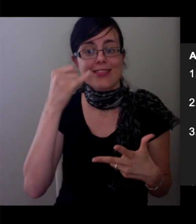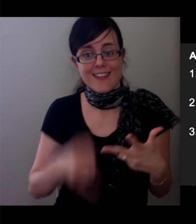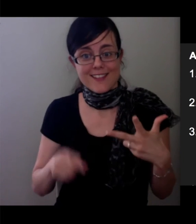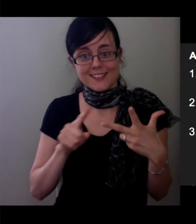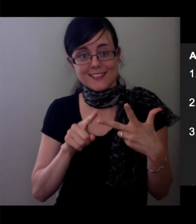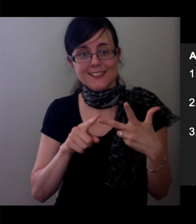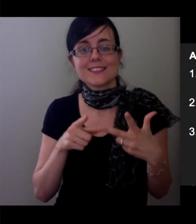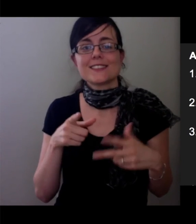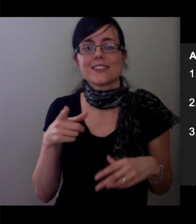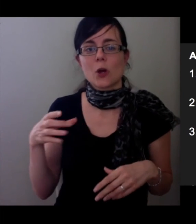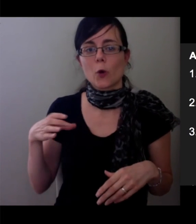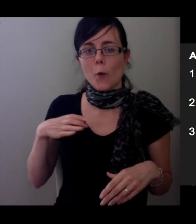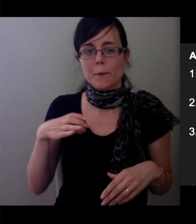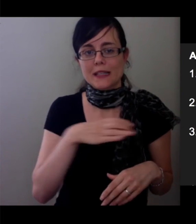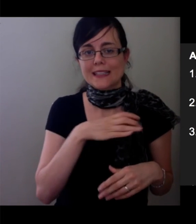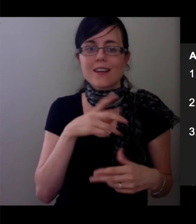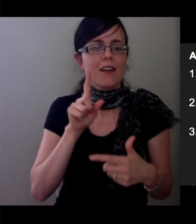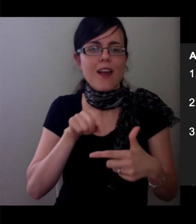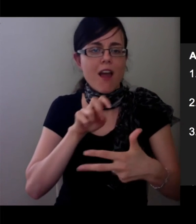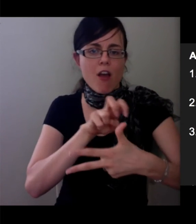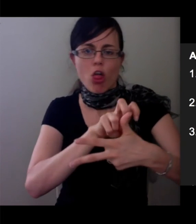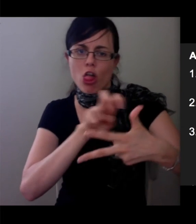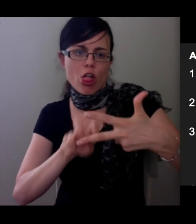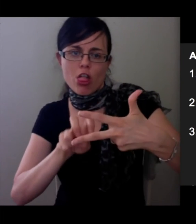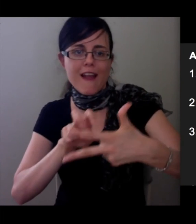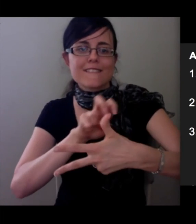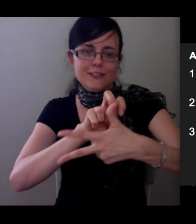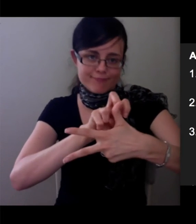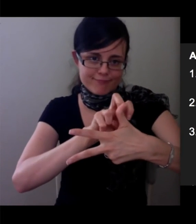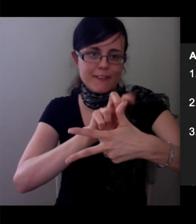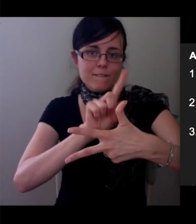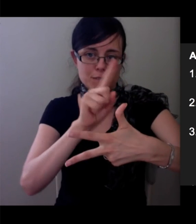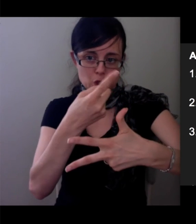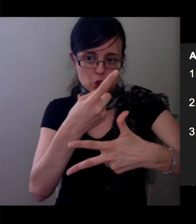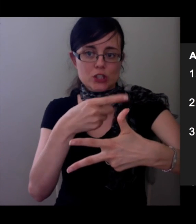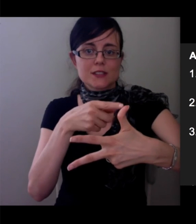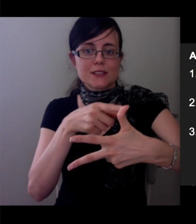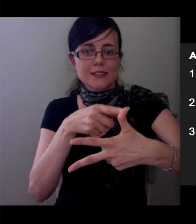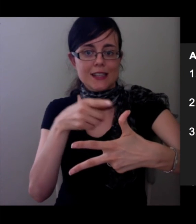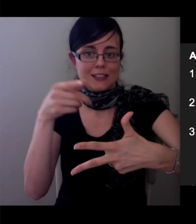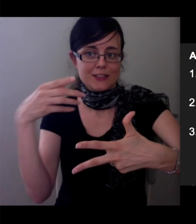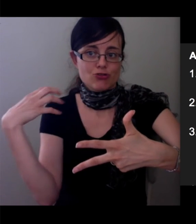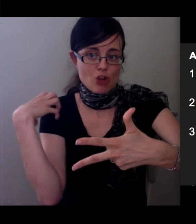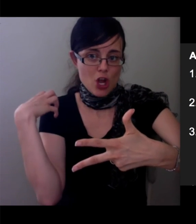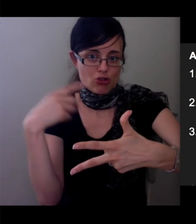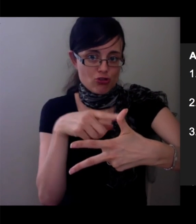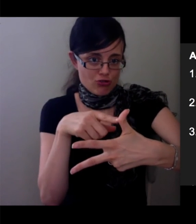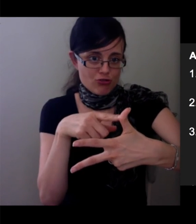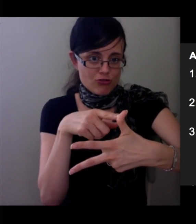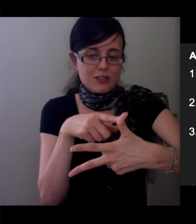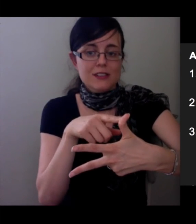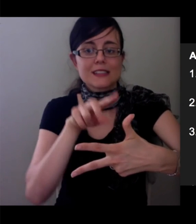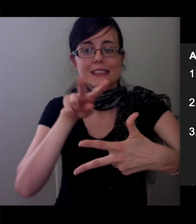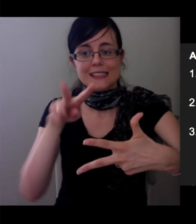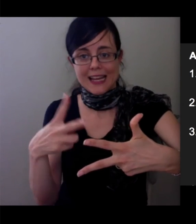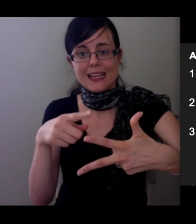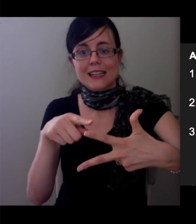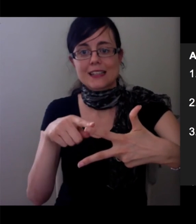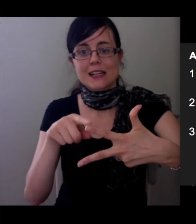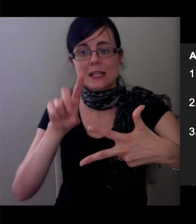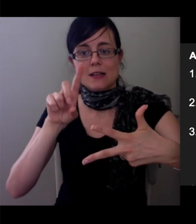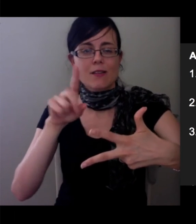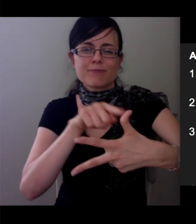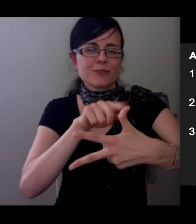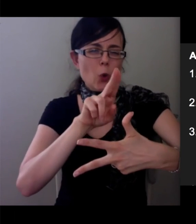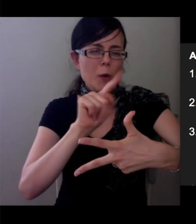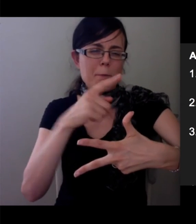again, it has to be that 10 days. And then lastly, the committee, you can't have to follow this order as well. So the student letter has